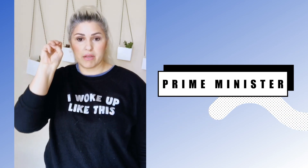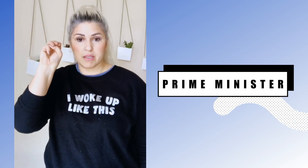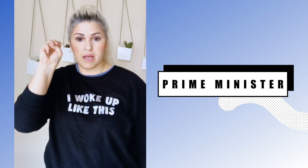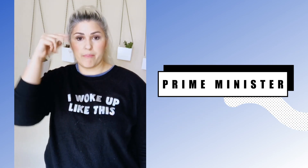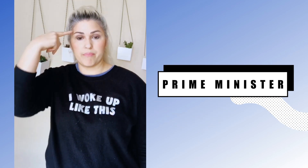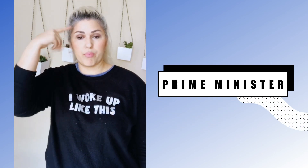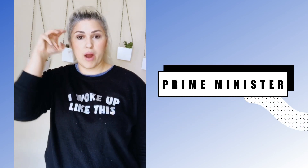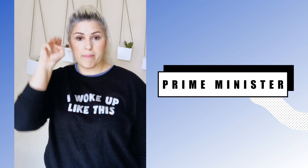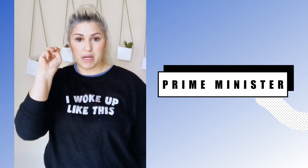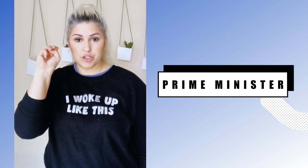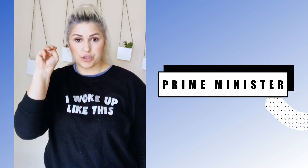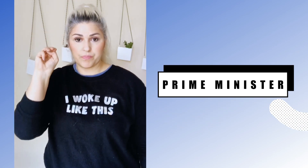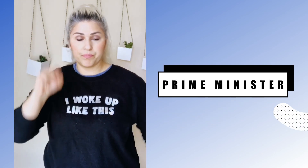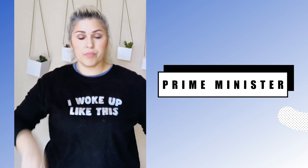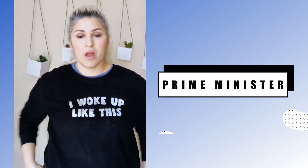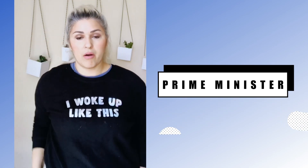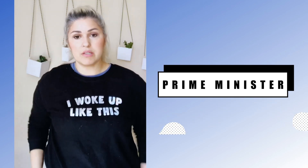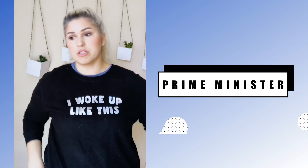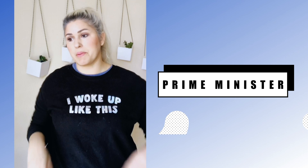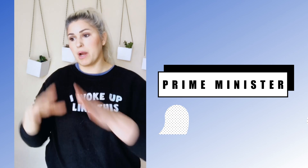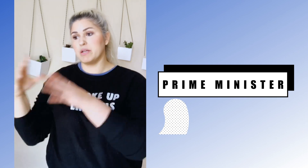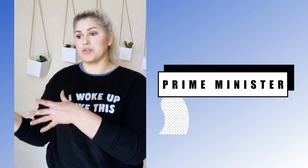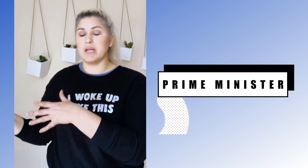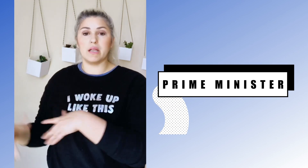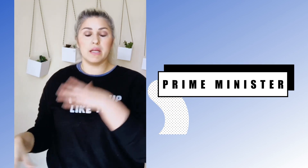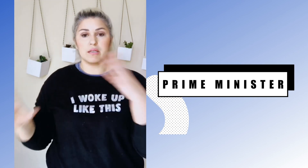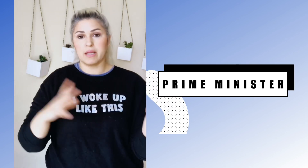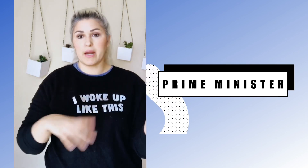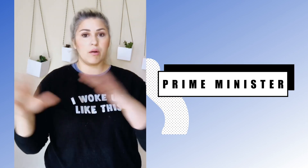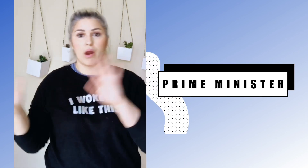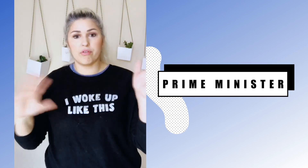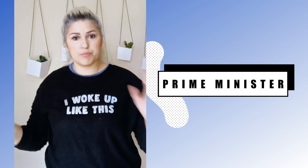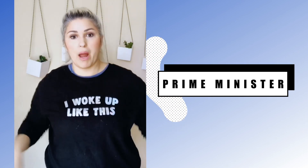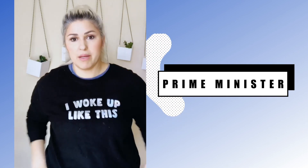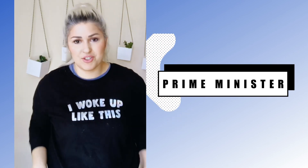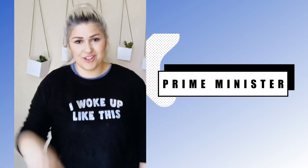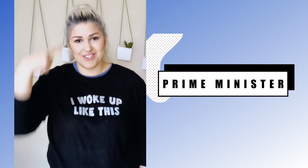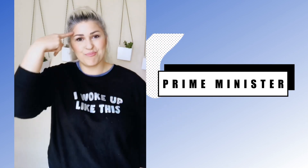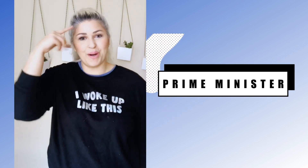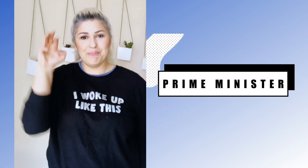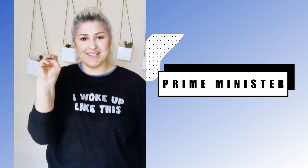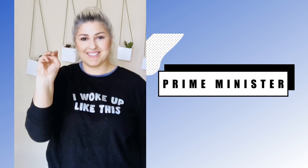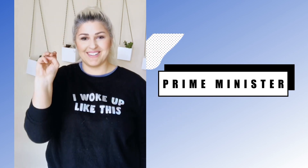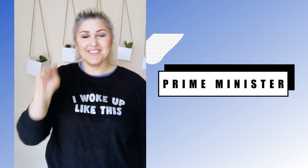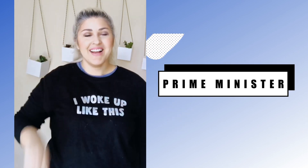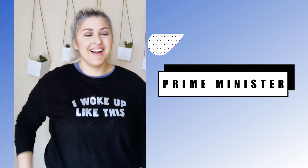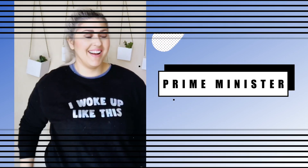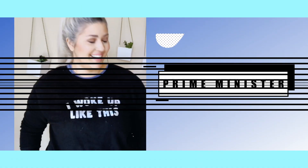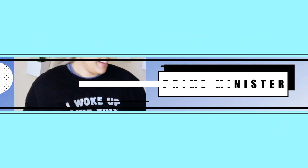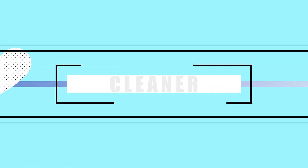and now it's M, Prime Minister. All right, so this would be Prime Minister in England, in Canada, wherever there's Prime Ministers, Prime